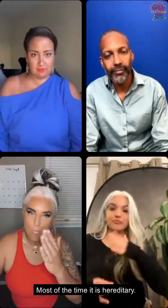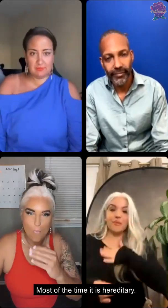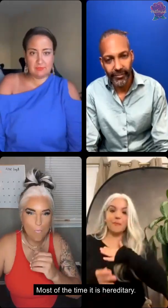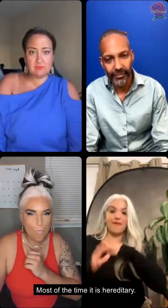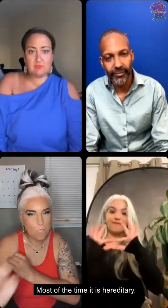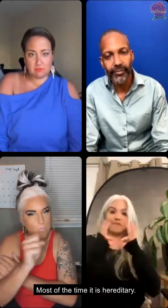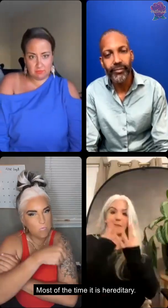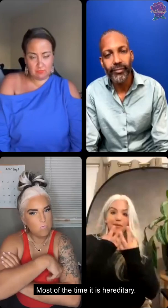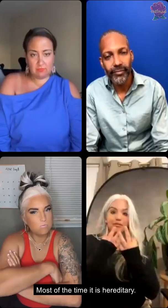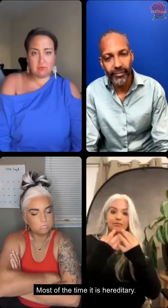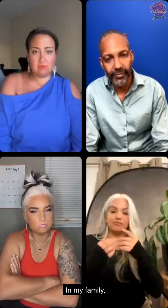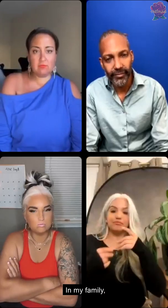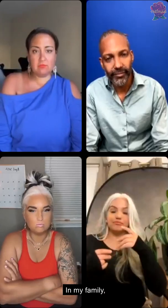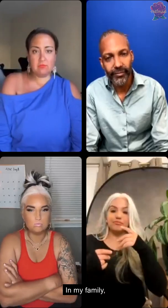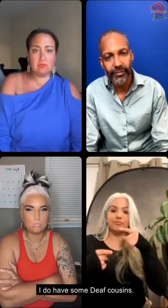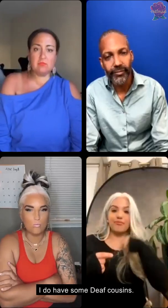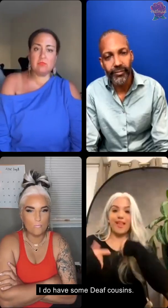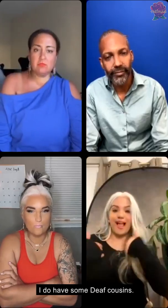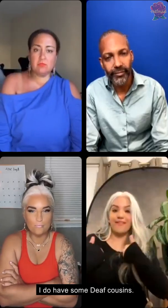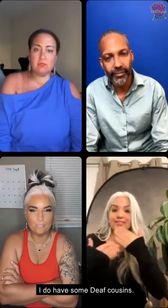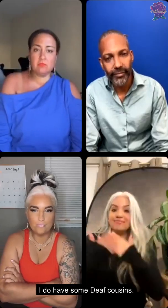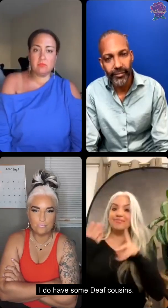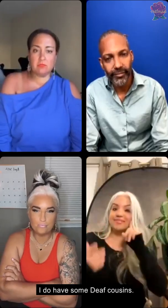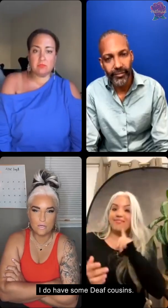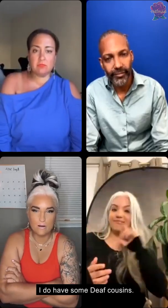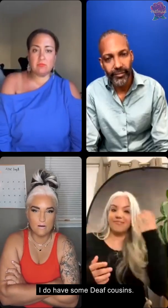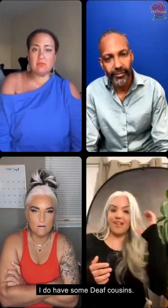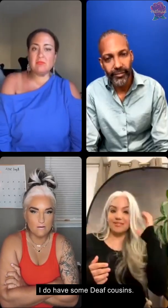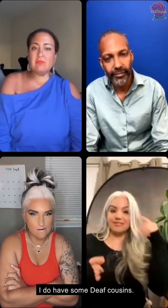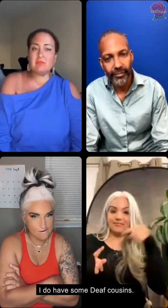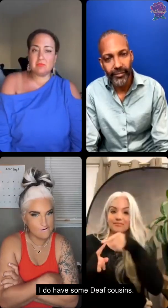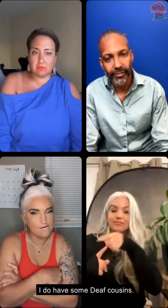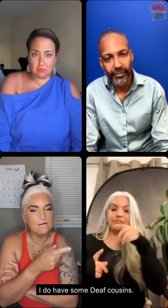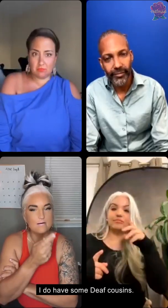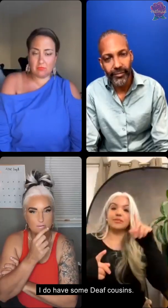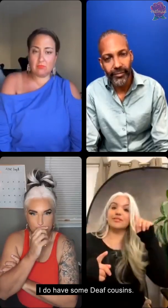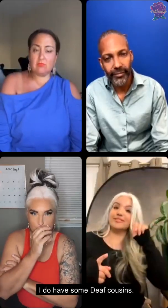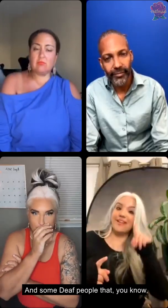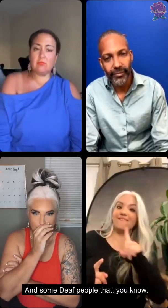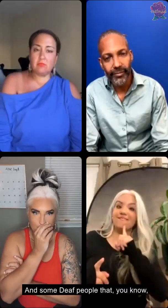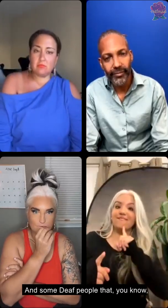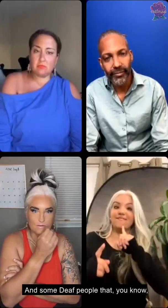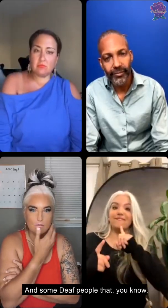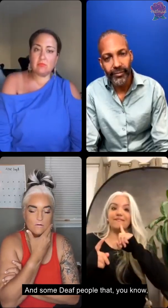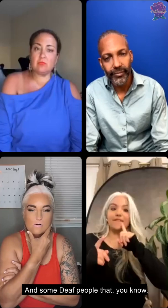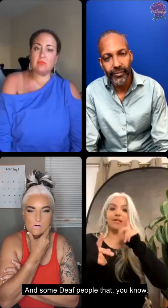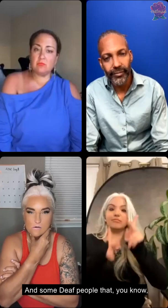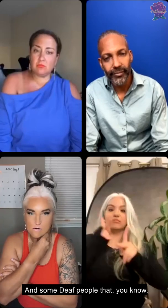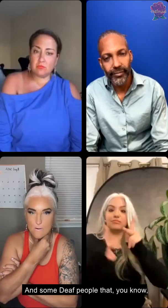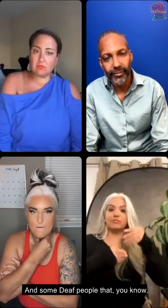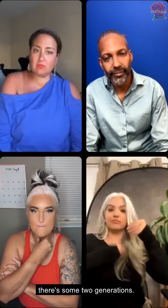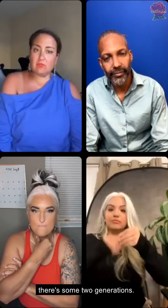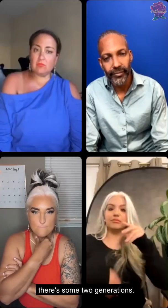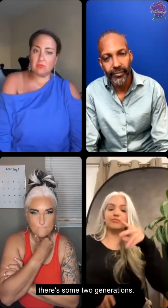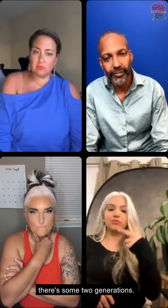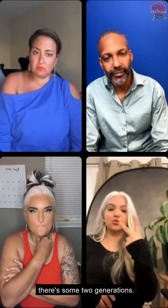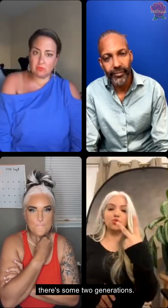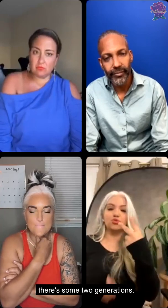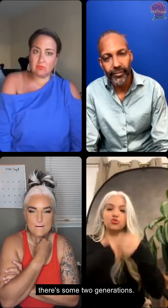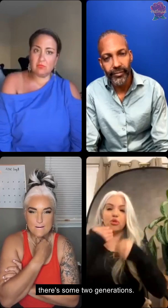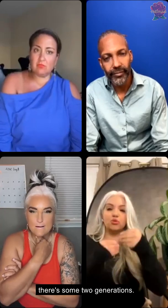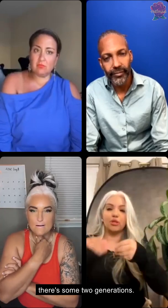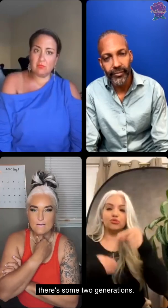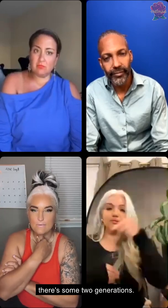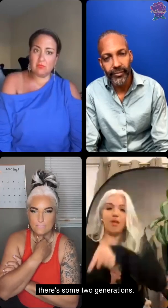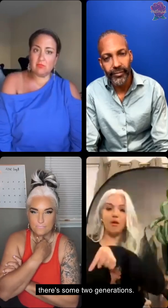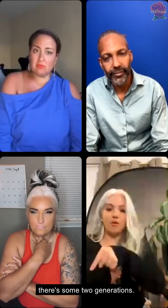Most of the time it is hereditary. In my family, I do have some deaf cousins and some deaf people that, there's